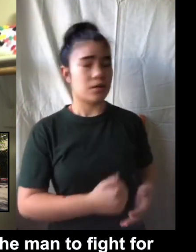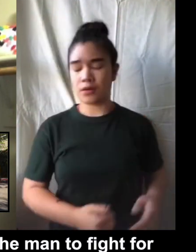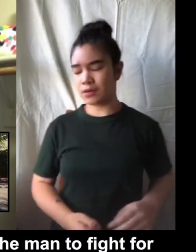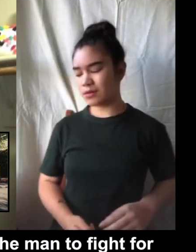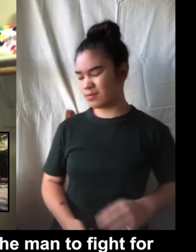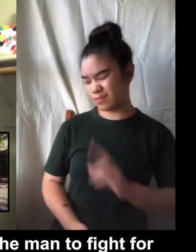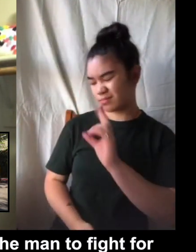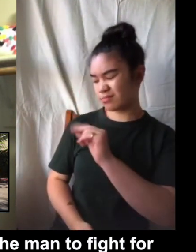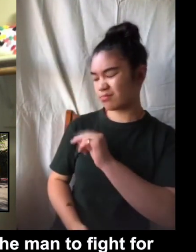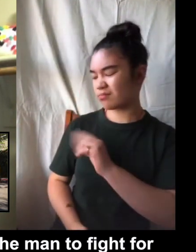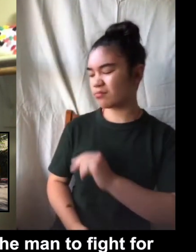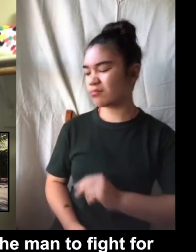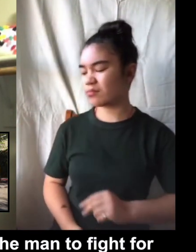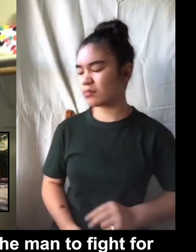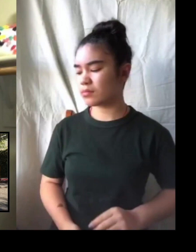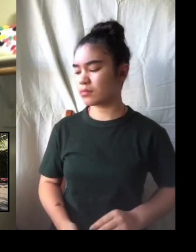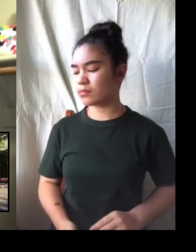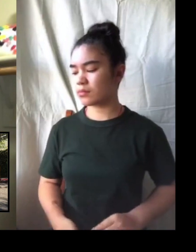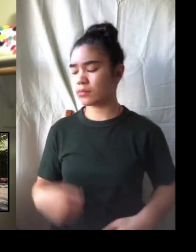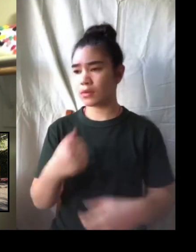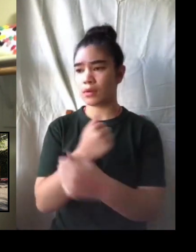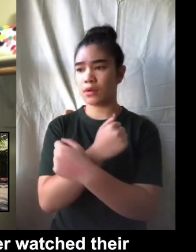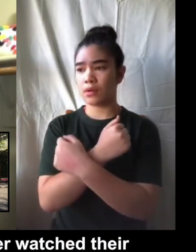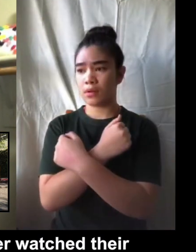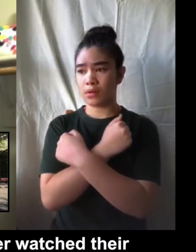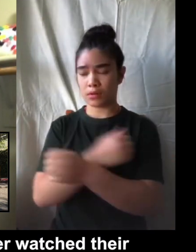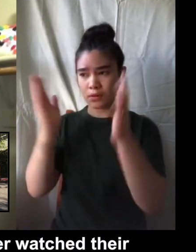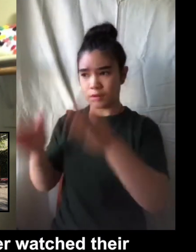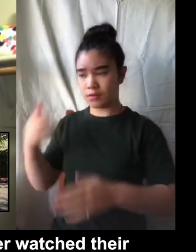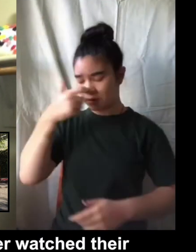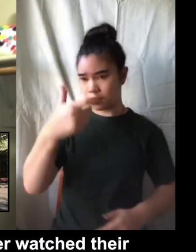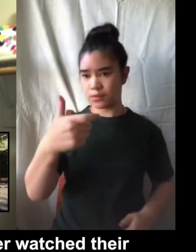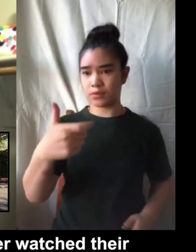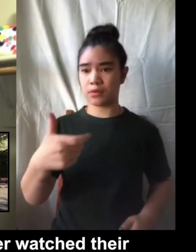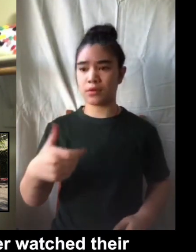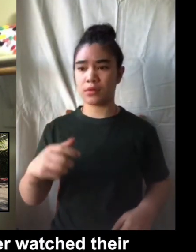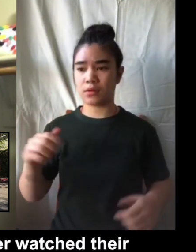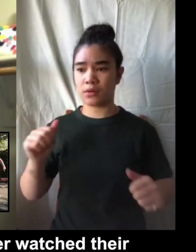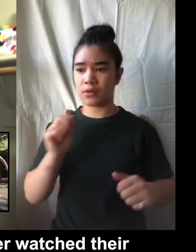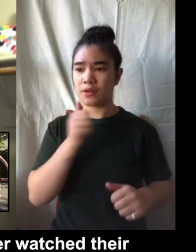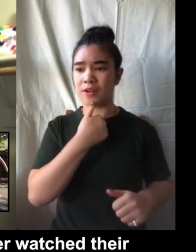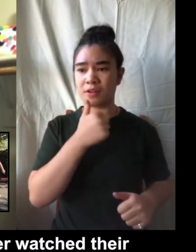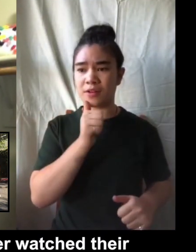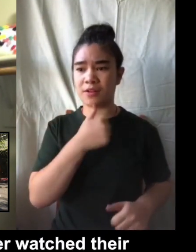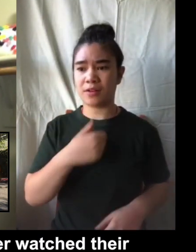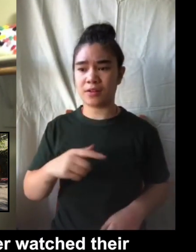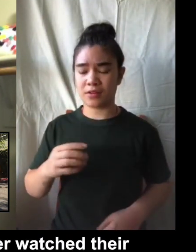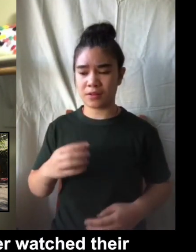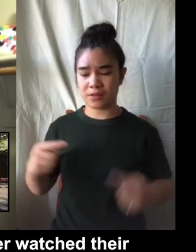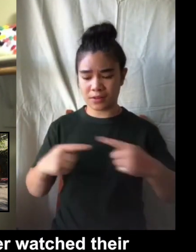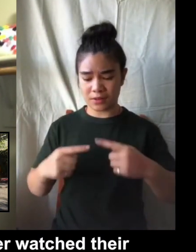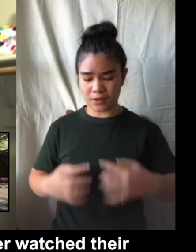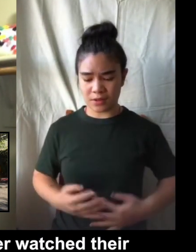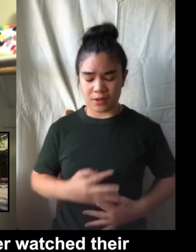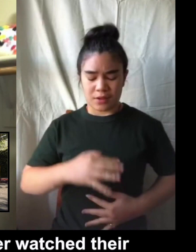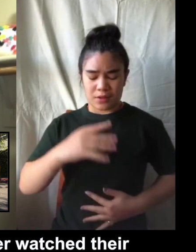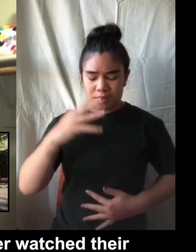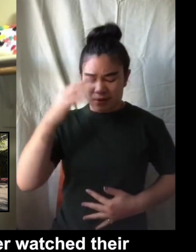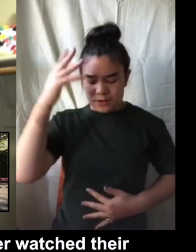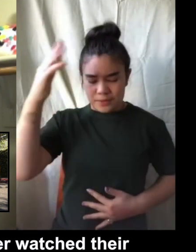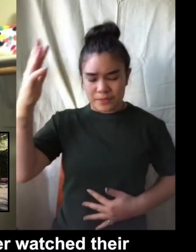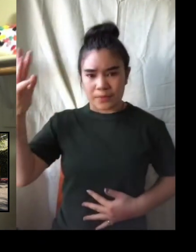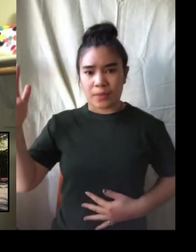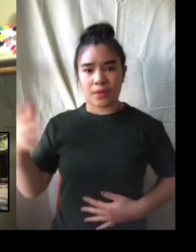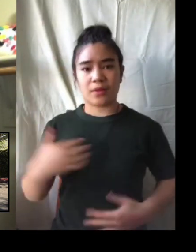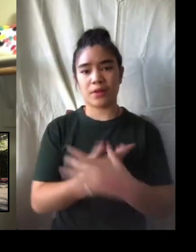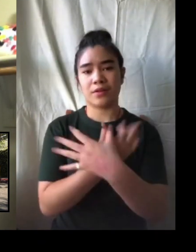He refused them all the same. But his lover watched their suffering. She couldn't bear the